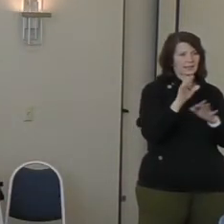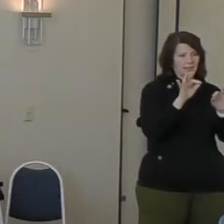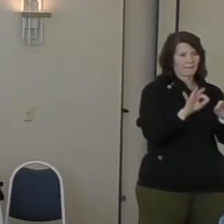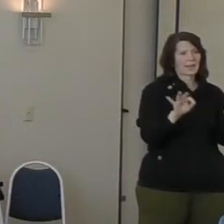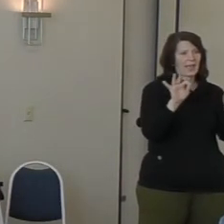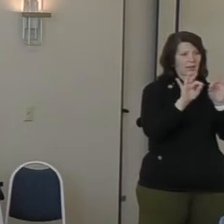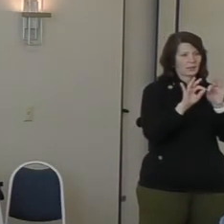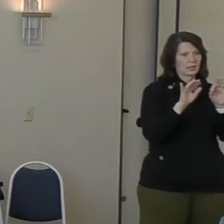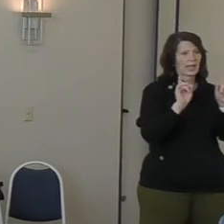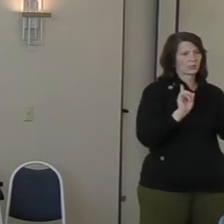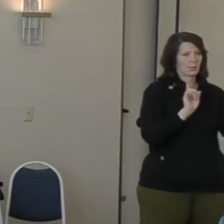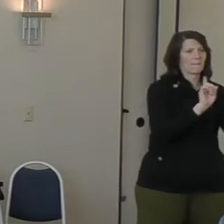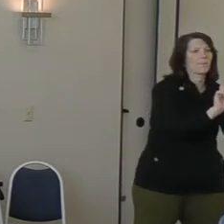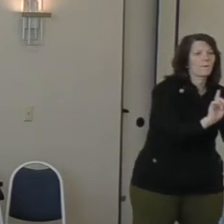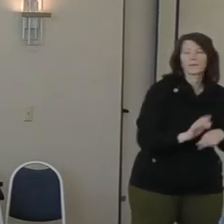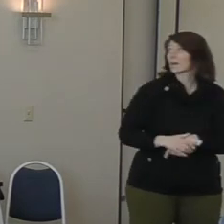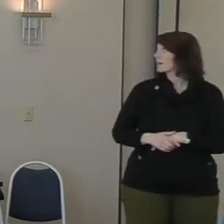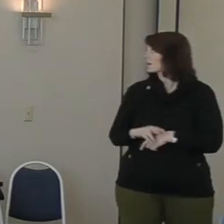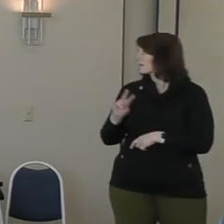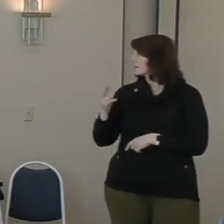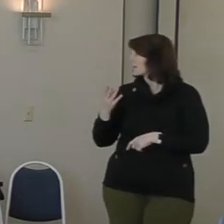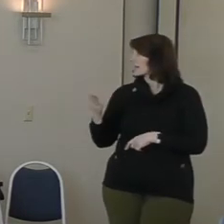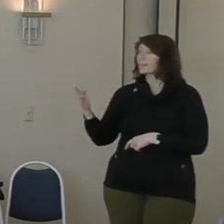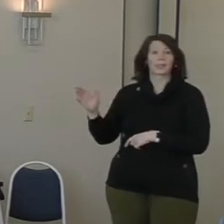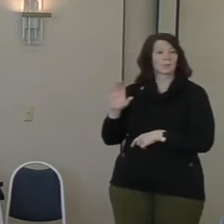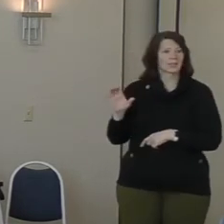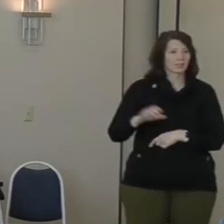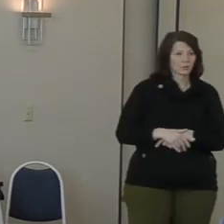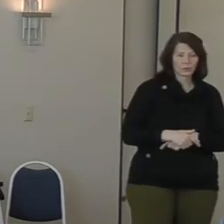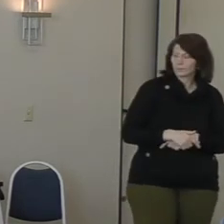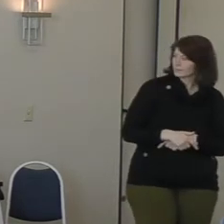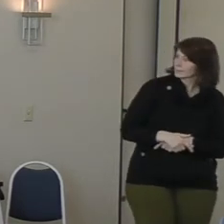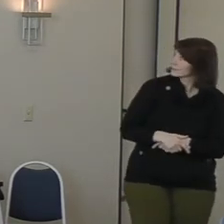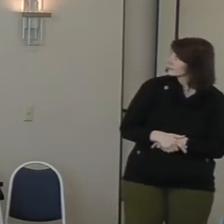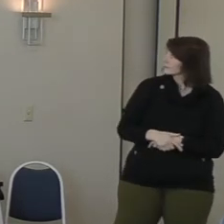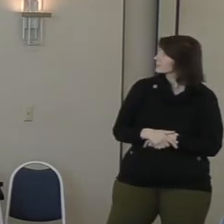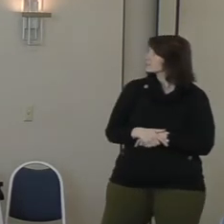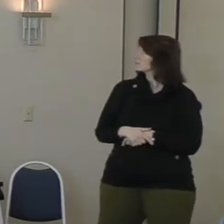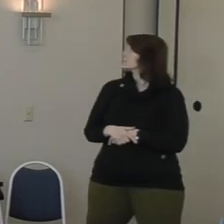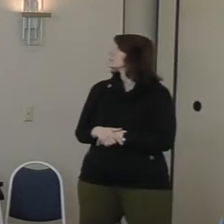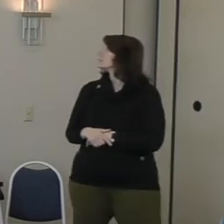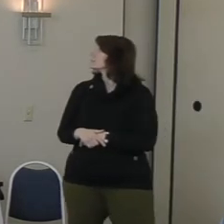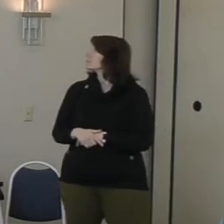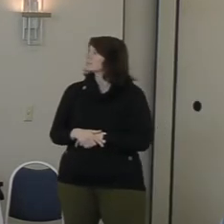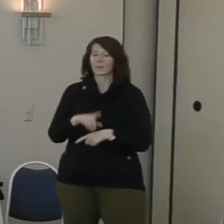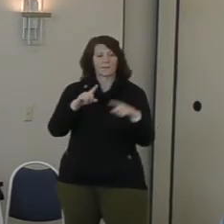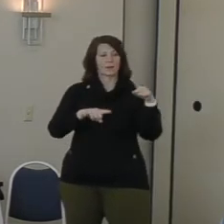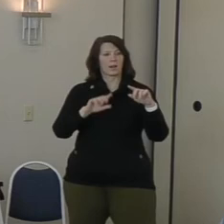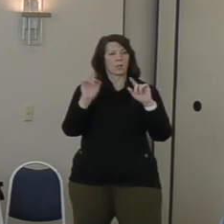up. Alright, so the second thing we can do is vary where and